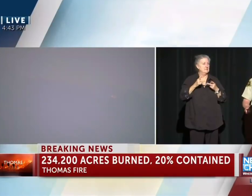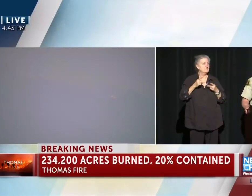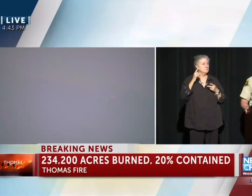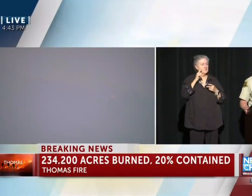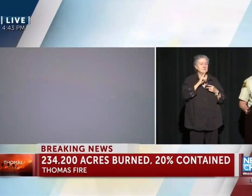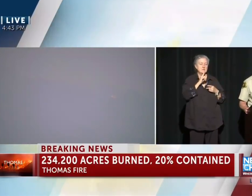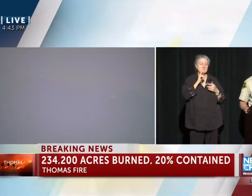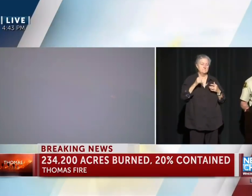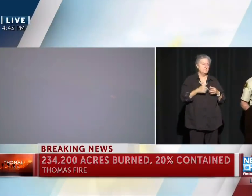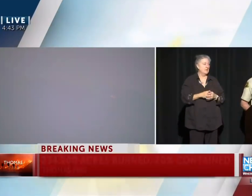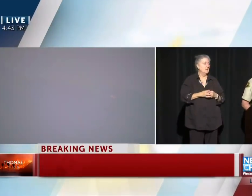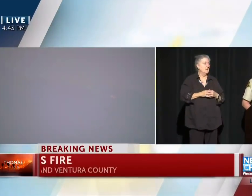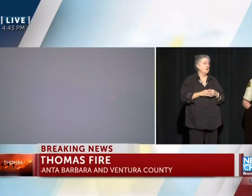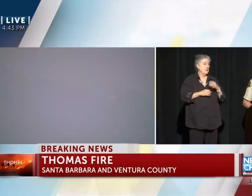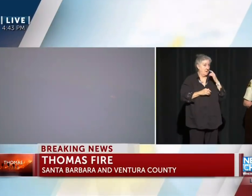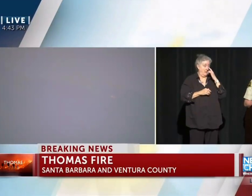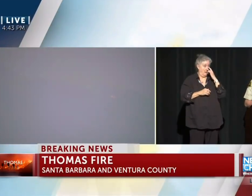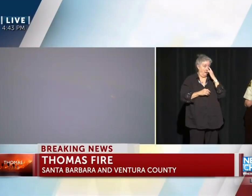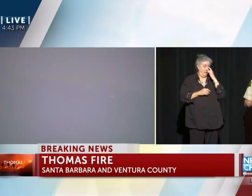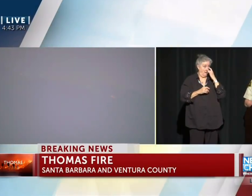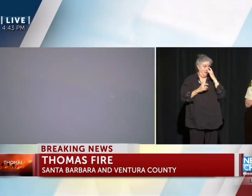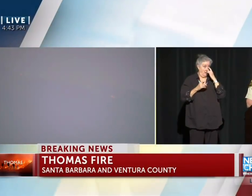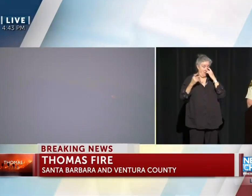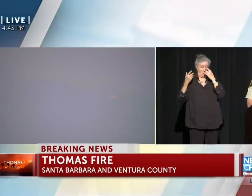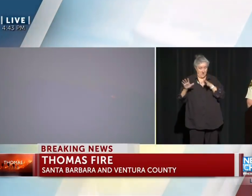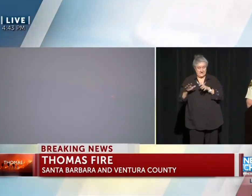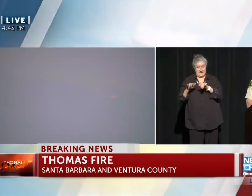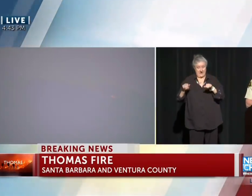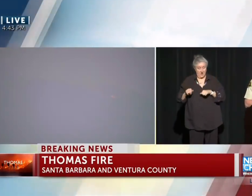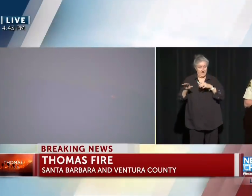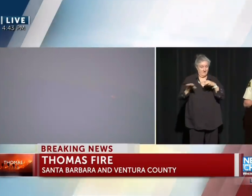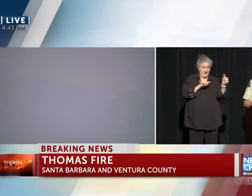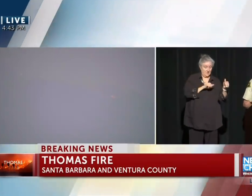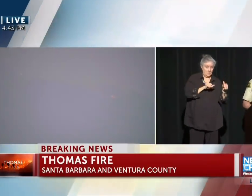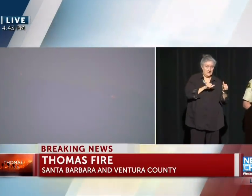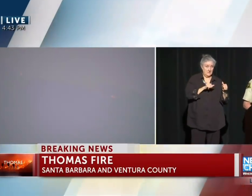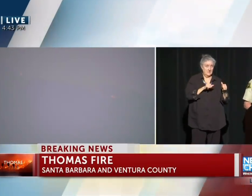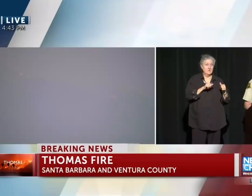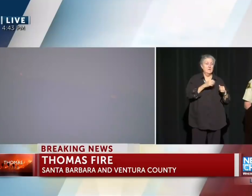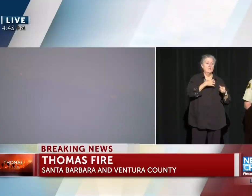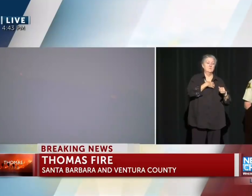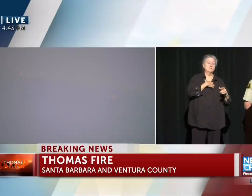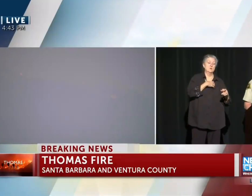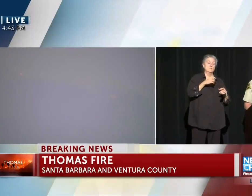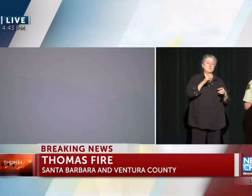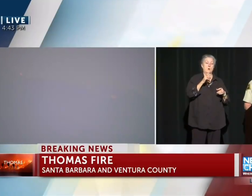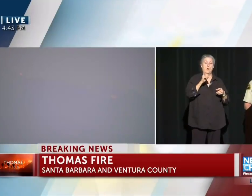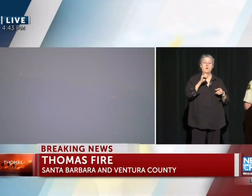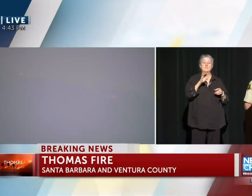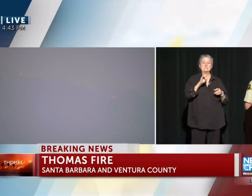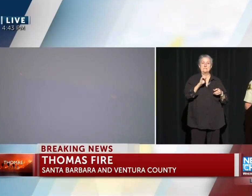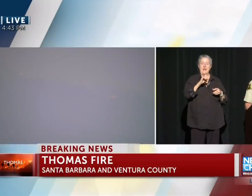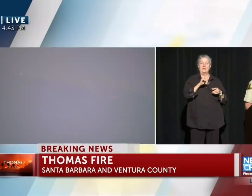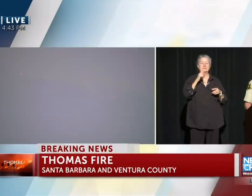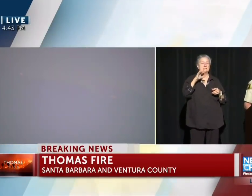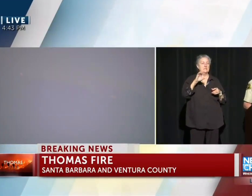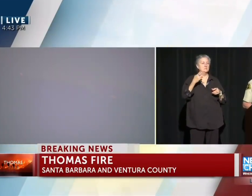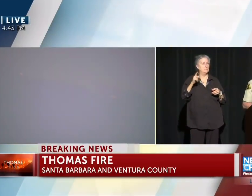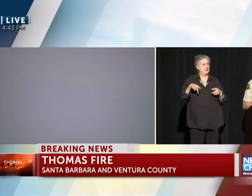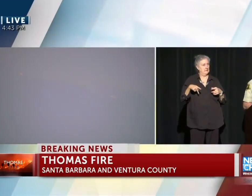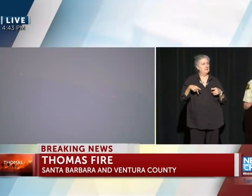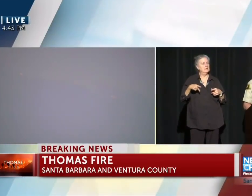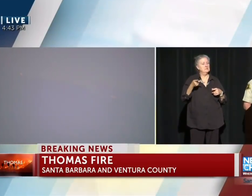in. Once an area is evacuated, the Sheriff's Office and California Highway